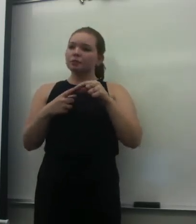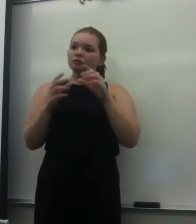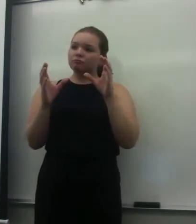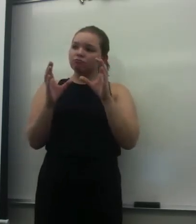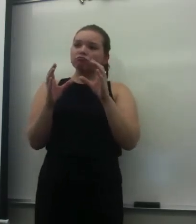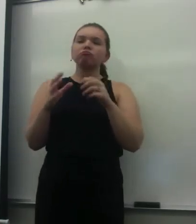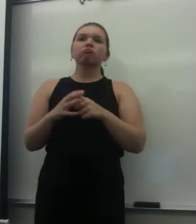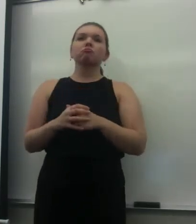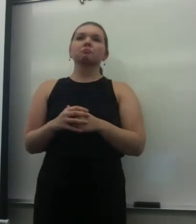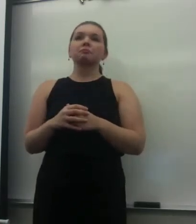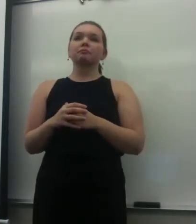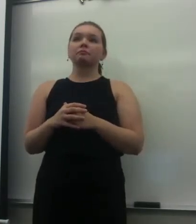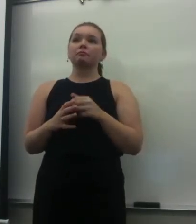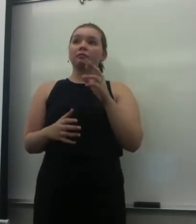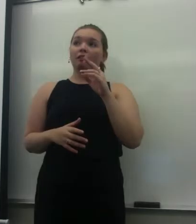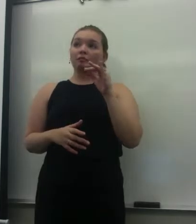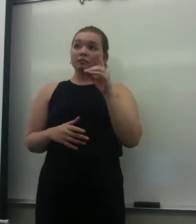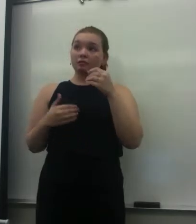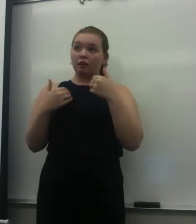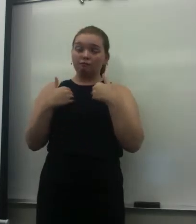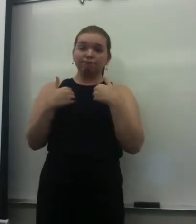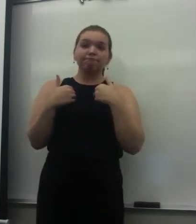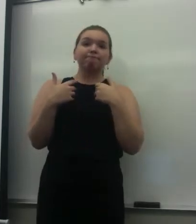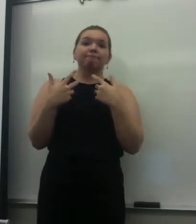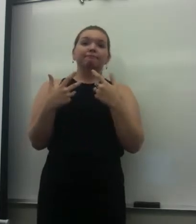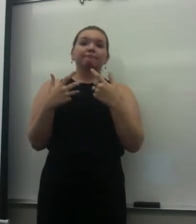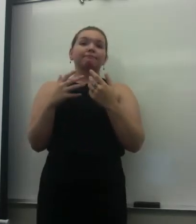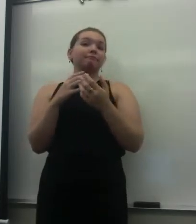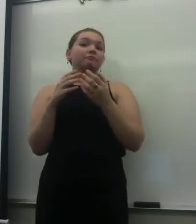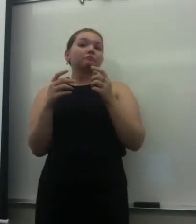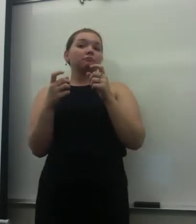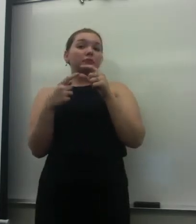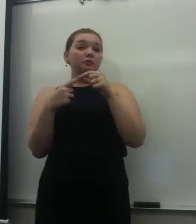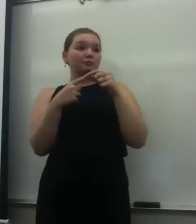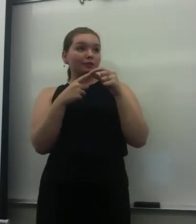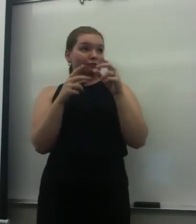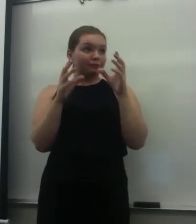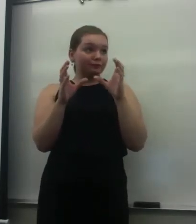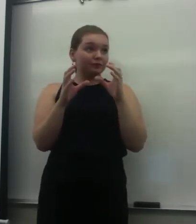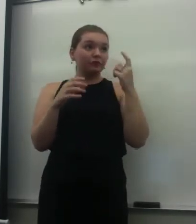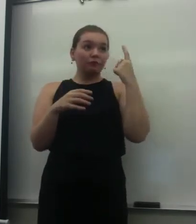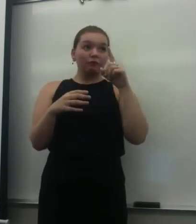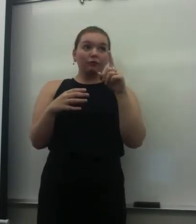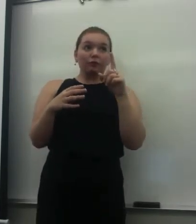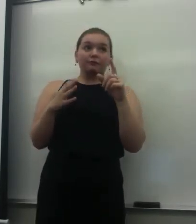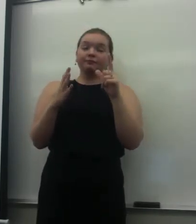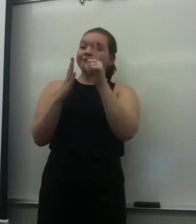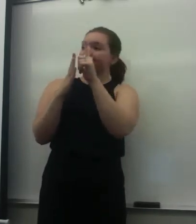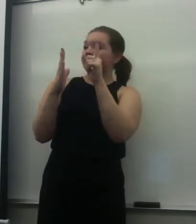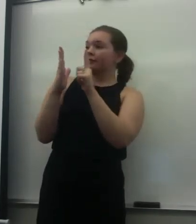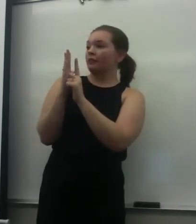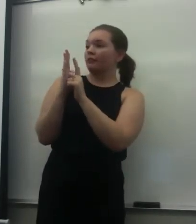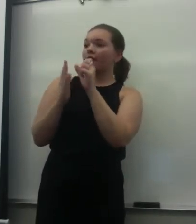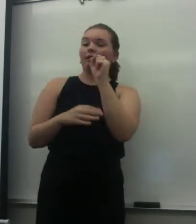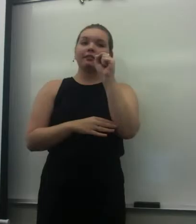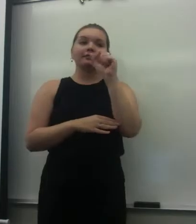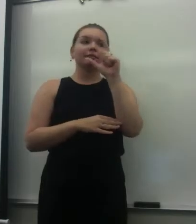RID awards the Specialist Certificate, which is legal for SCL,